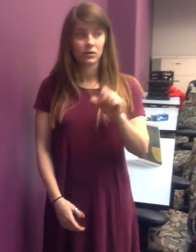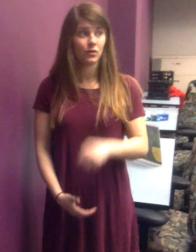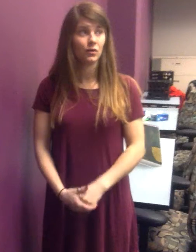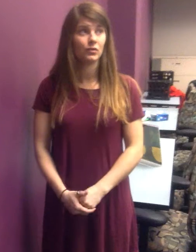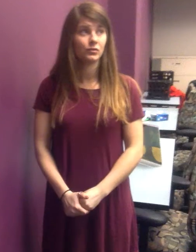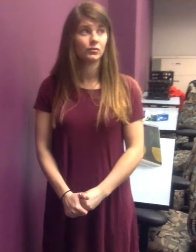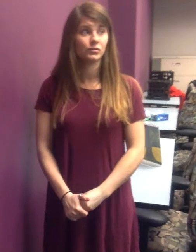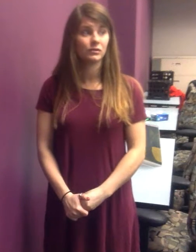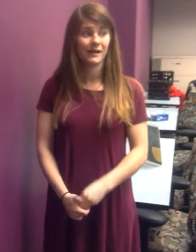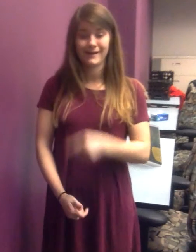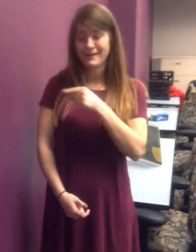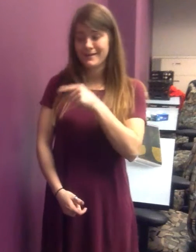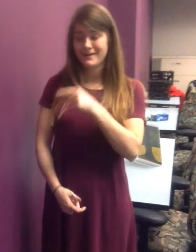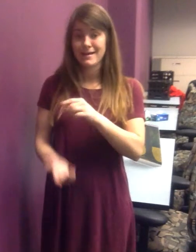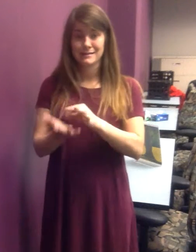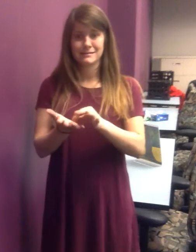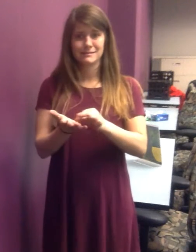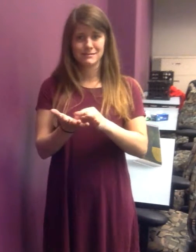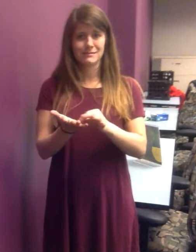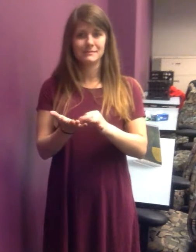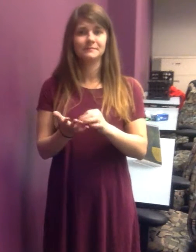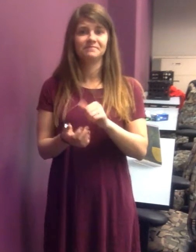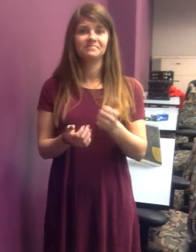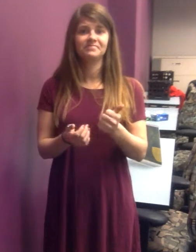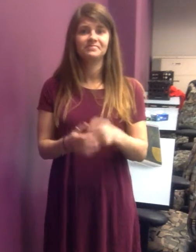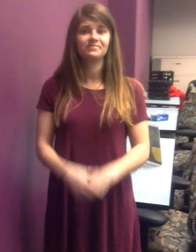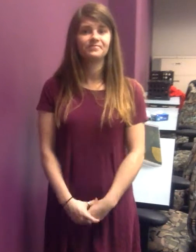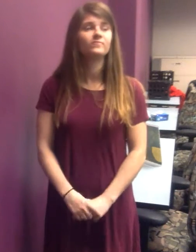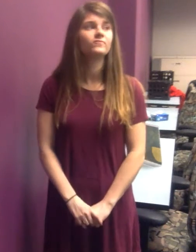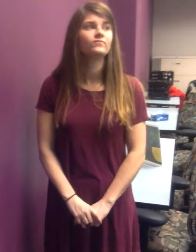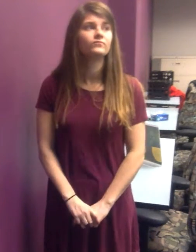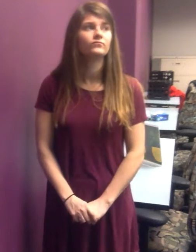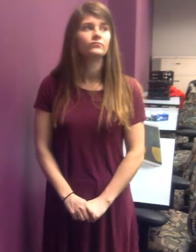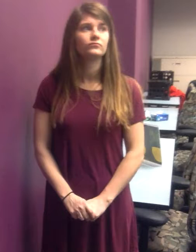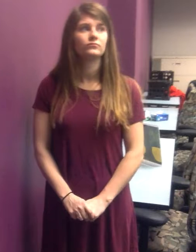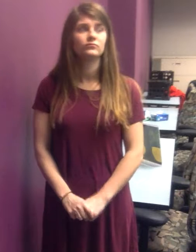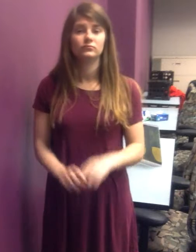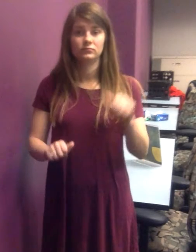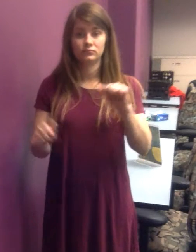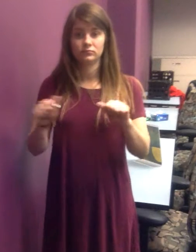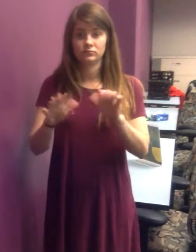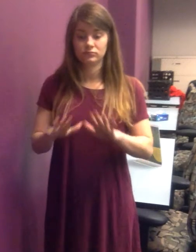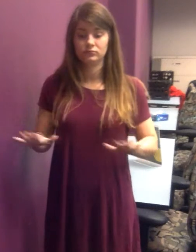science. Was the science around chlorofluorocarbons hyped? The science around secondhand